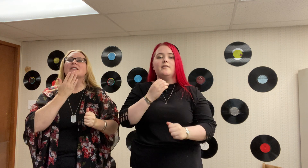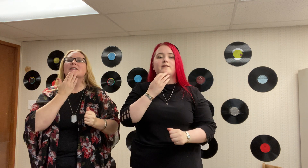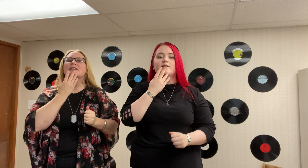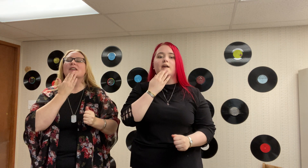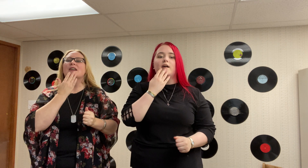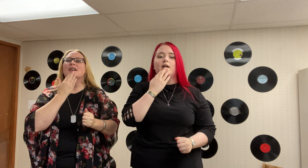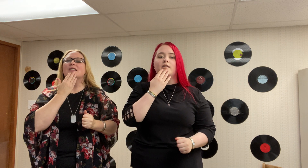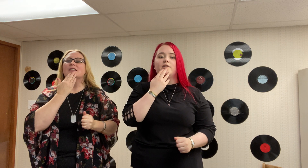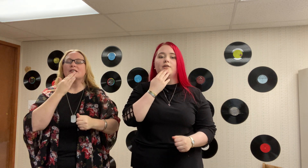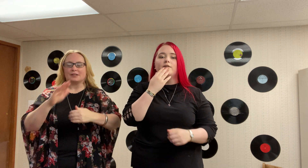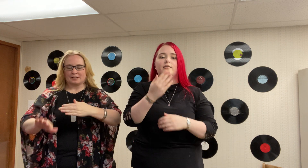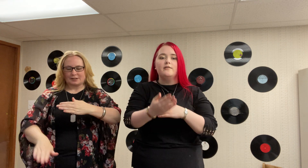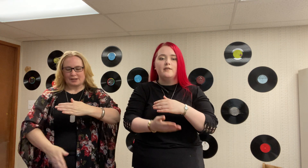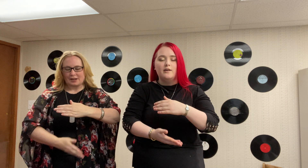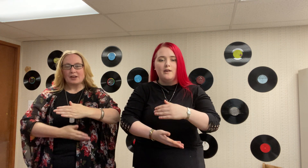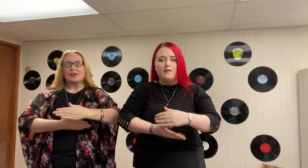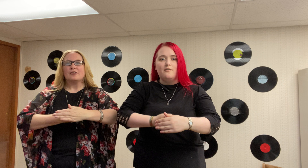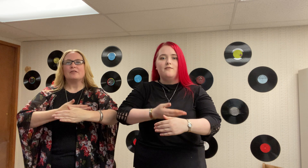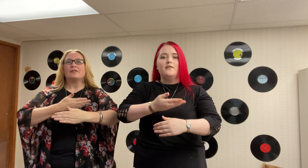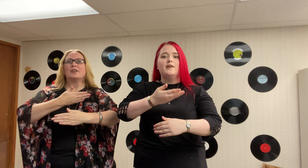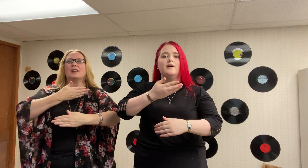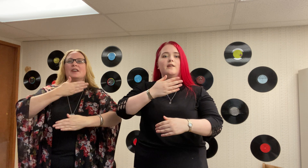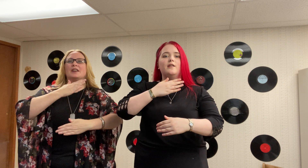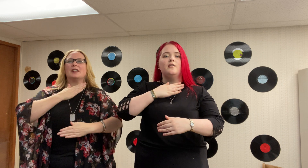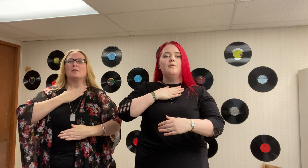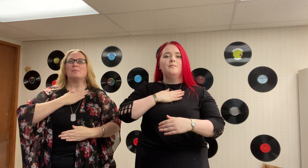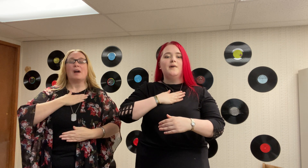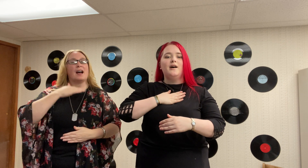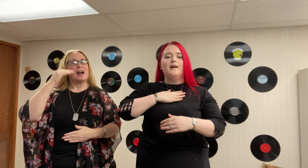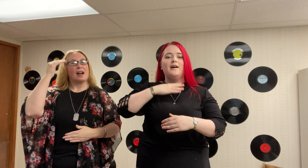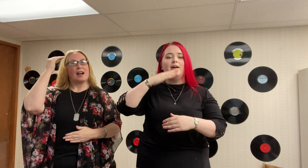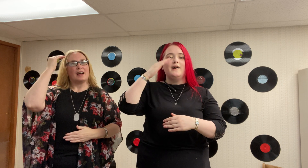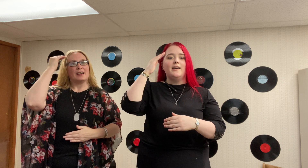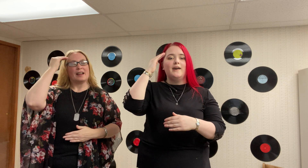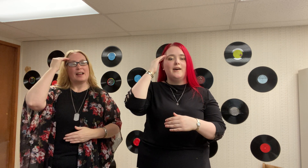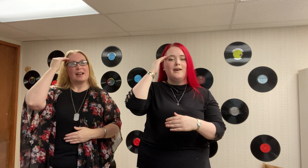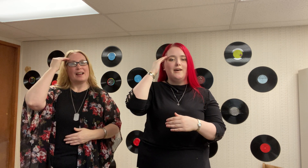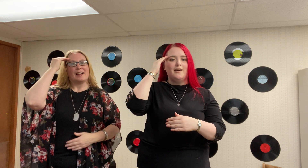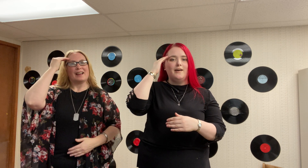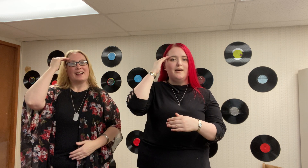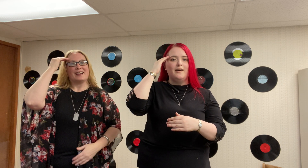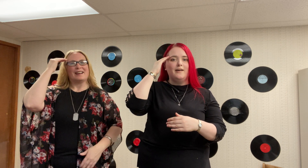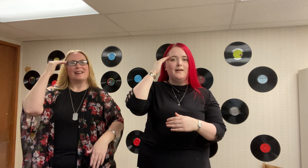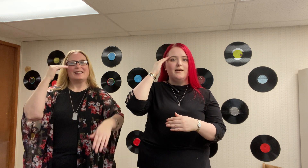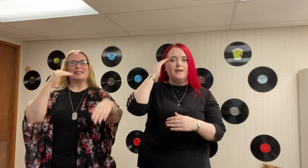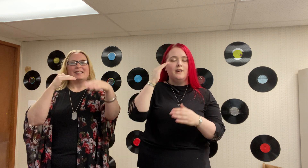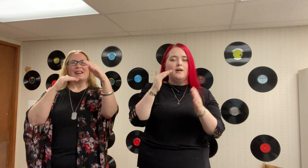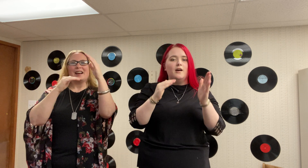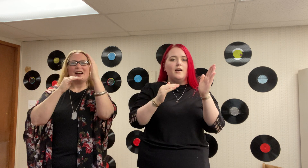brightest colors fill my head.